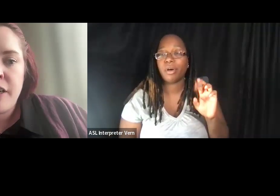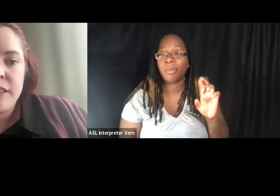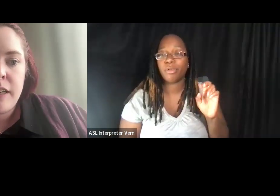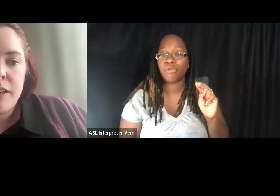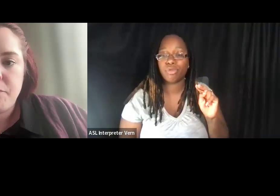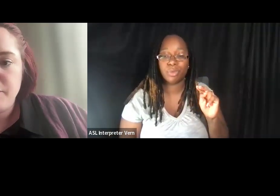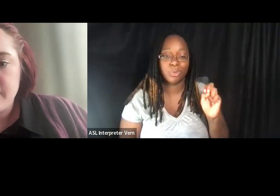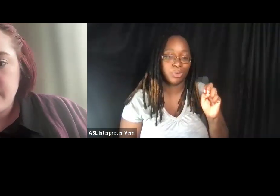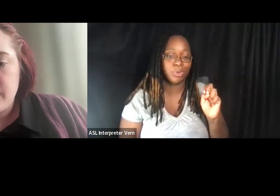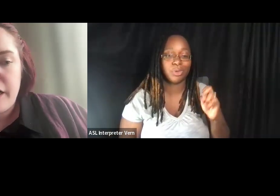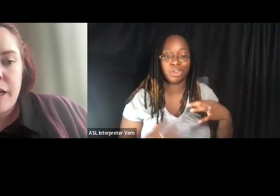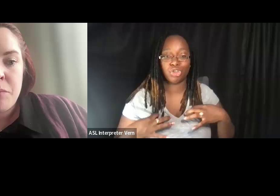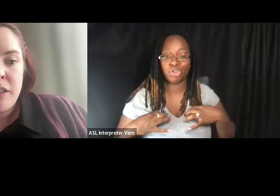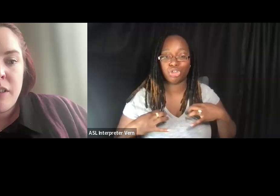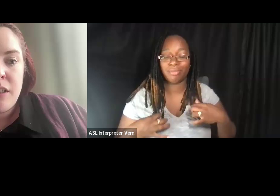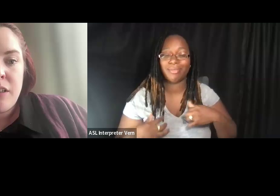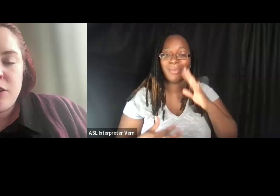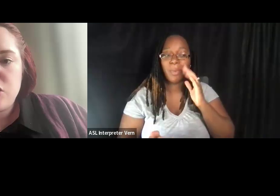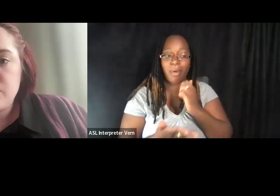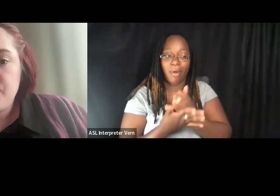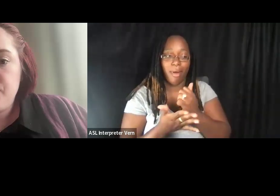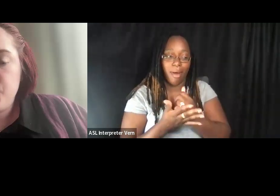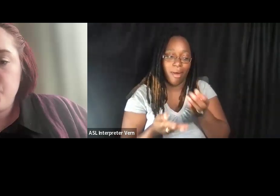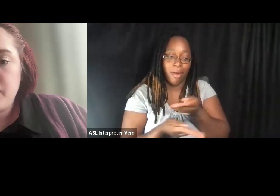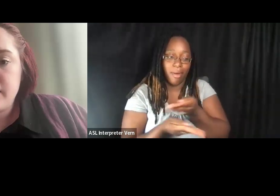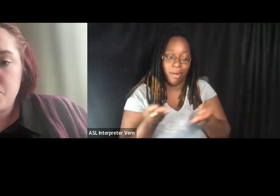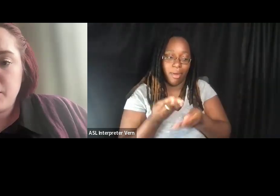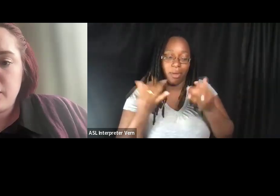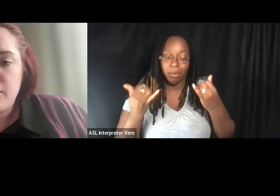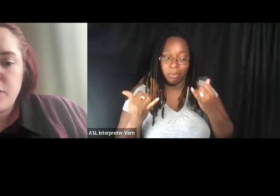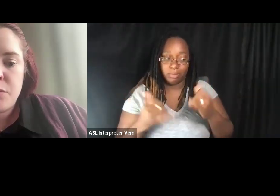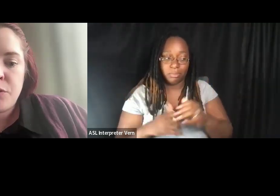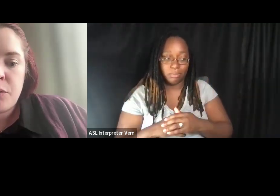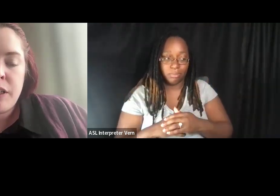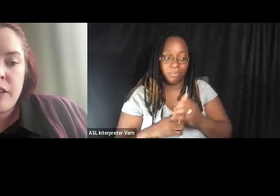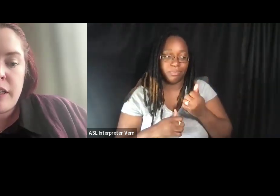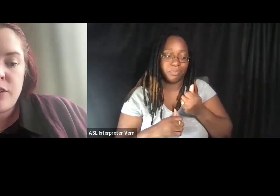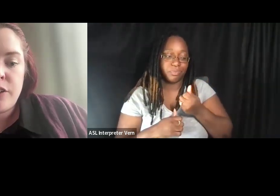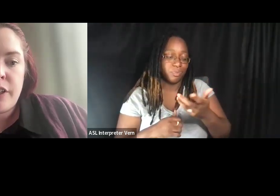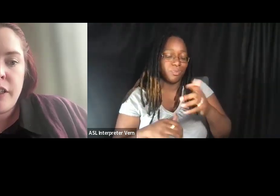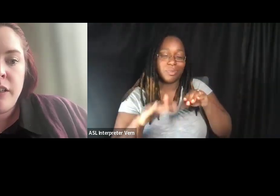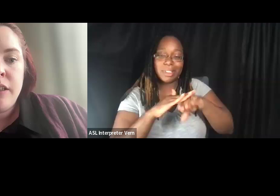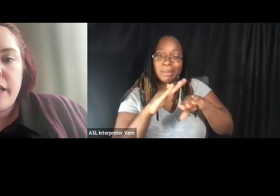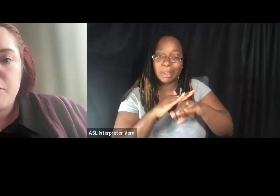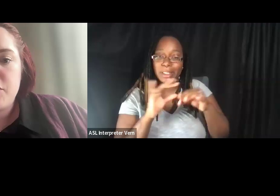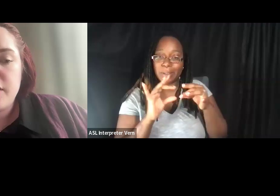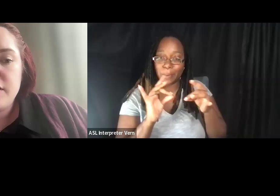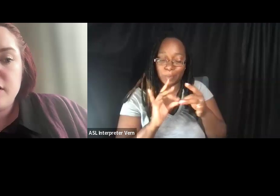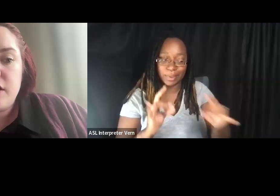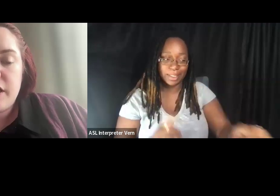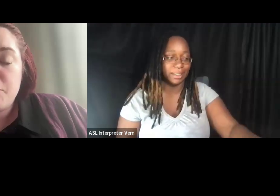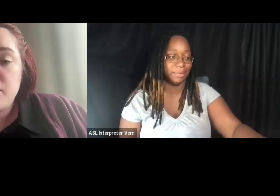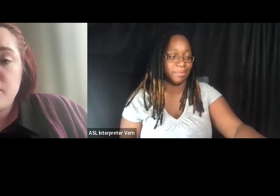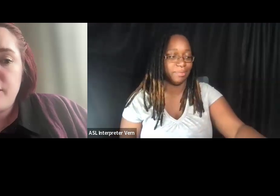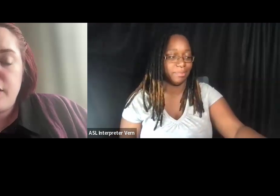helping moderate today. Um, just a few accessibility notes before we get started.